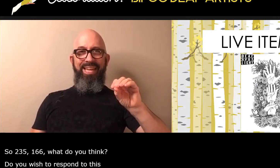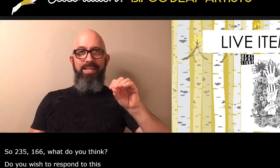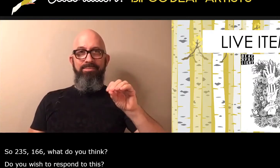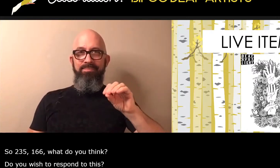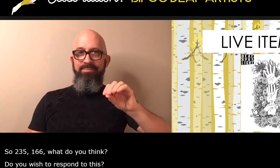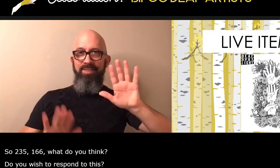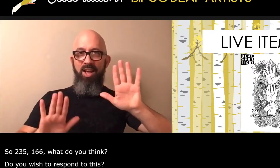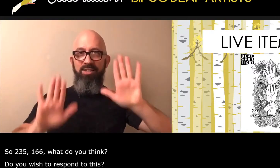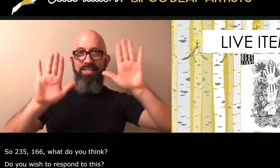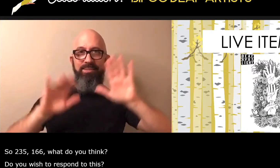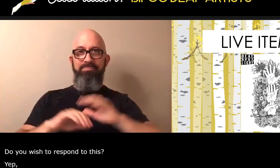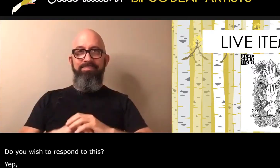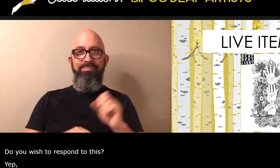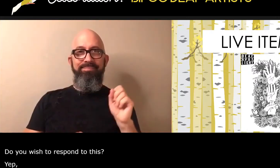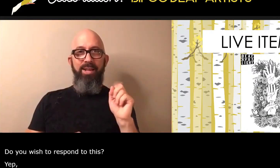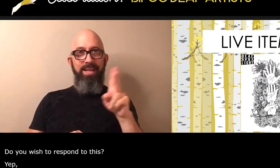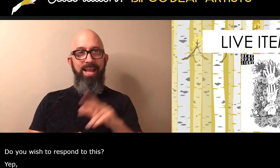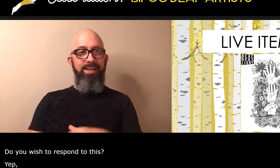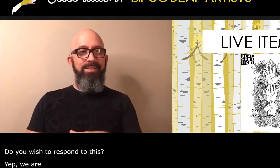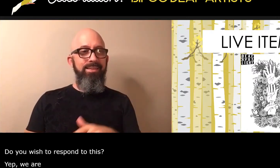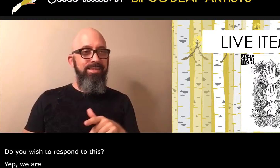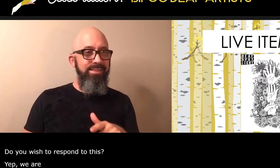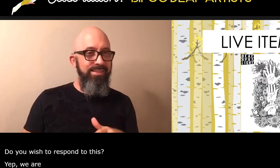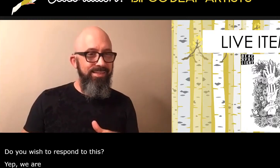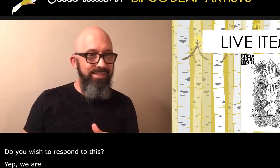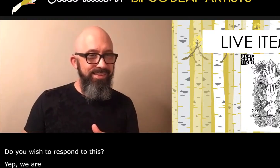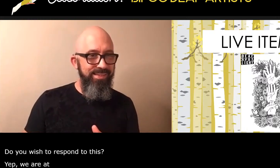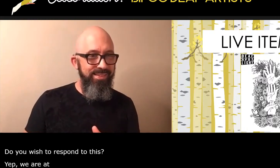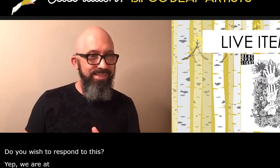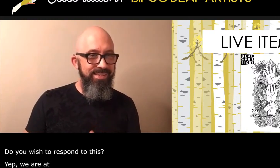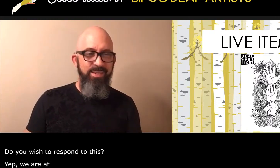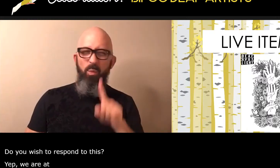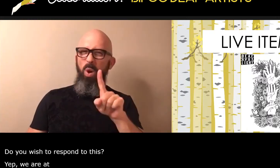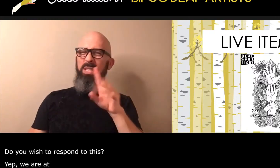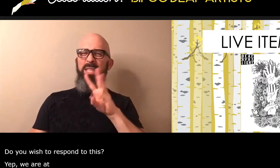Yep, we are at 850. Awesome.